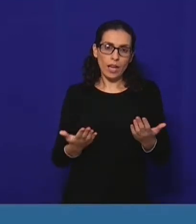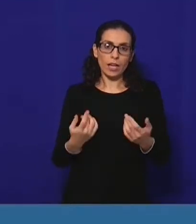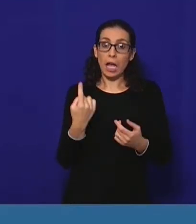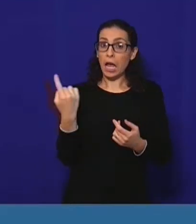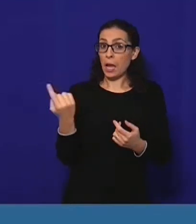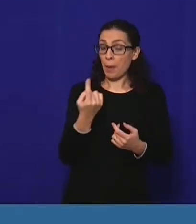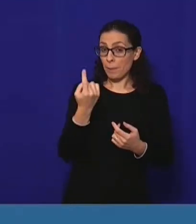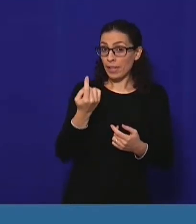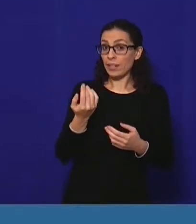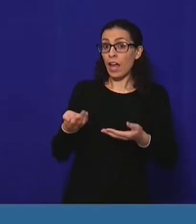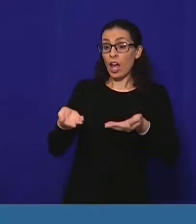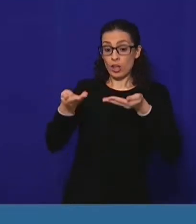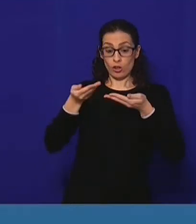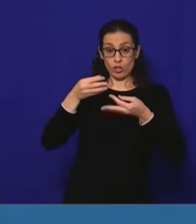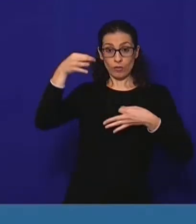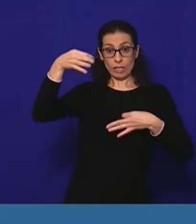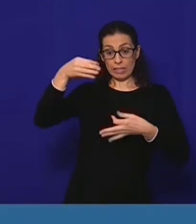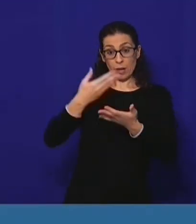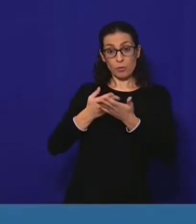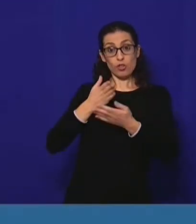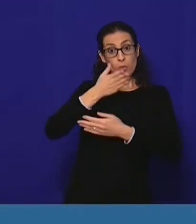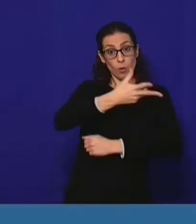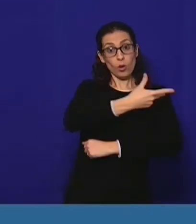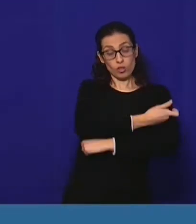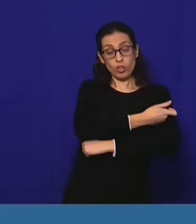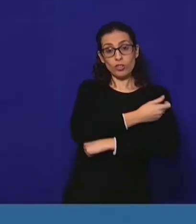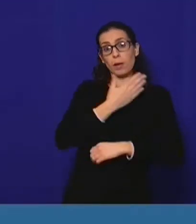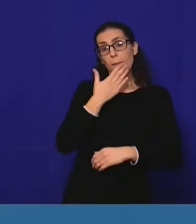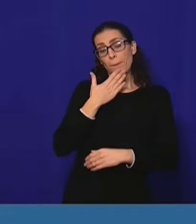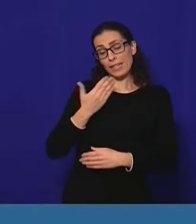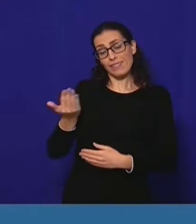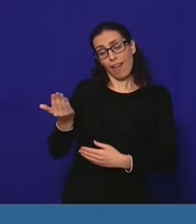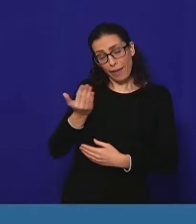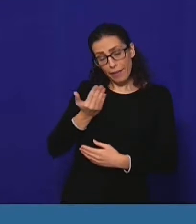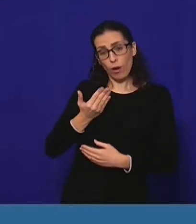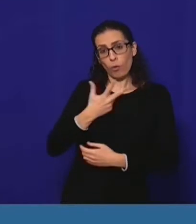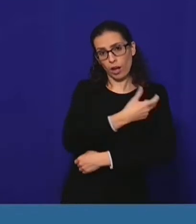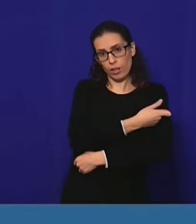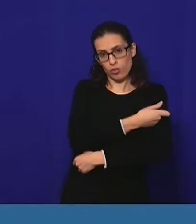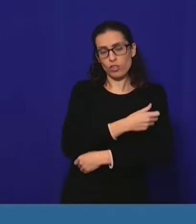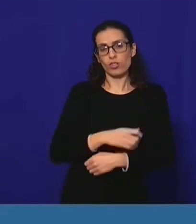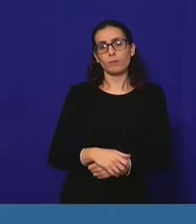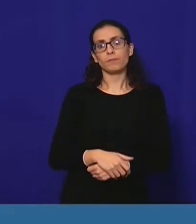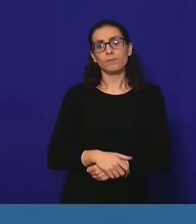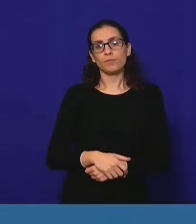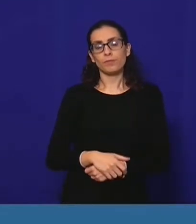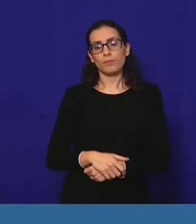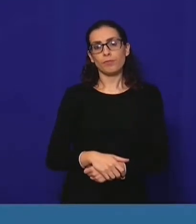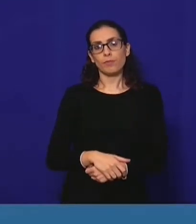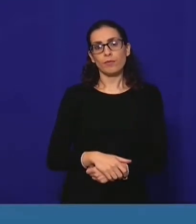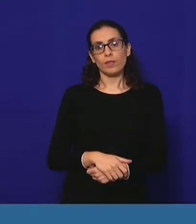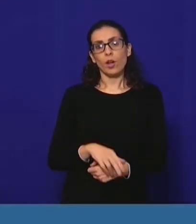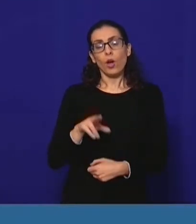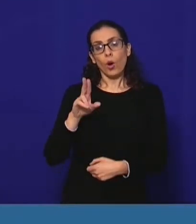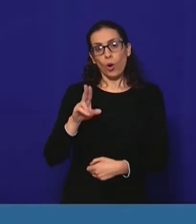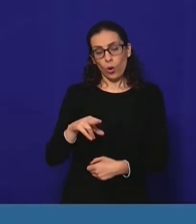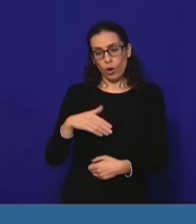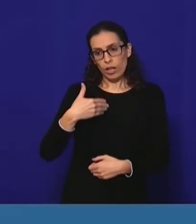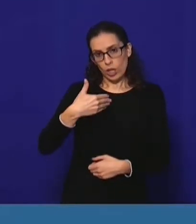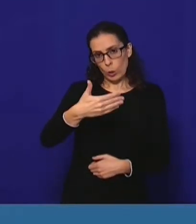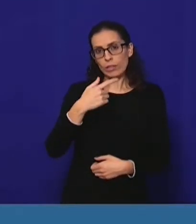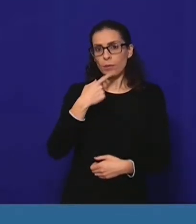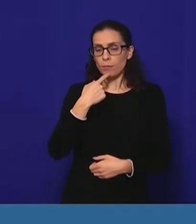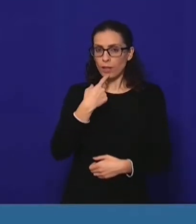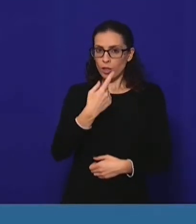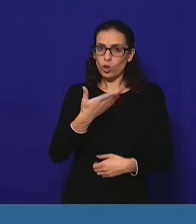ikun mistieden biex propju ikun jista' jiġi jieħu din it-tilqima. U matul iż-żmien aħna nkunu qegħdin nagħtukom iktar